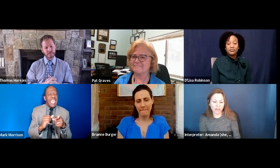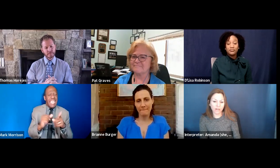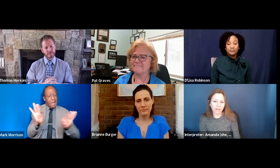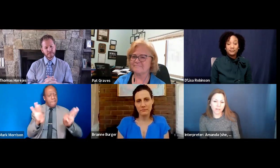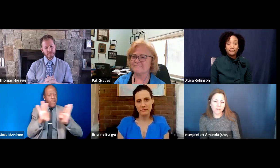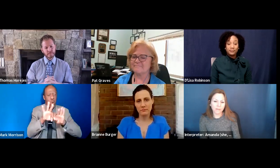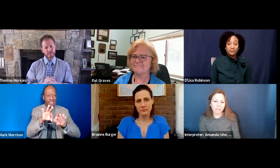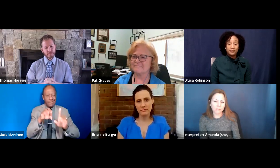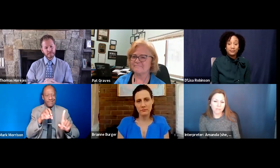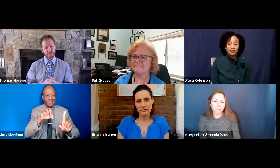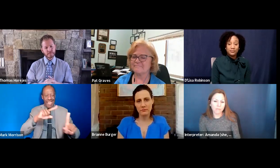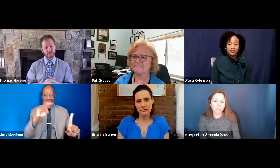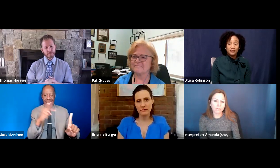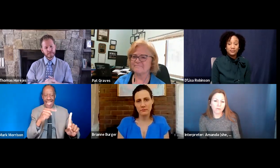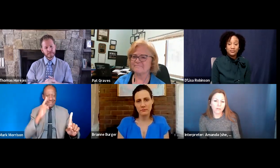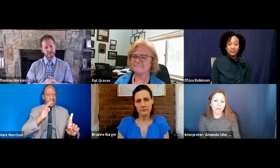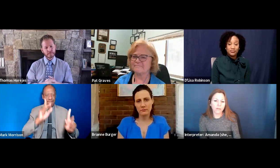consider.